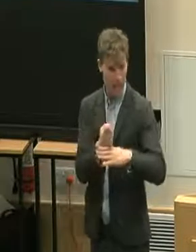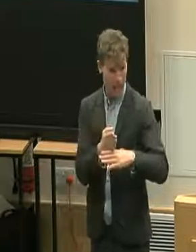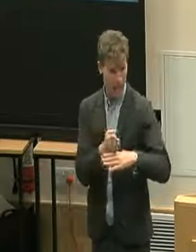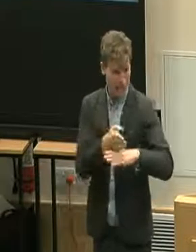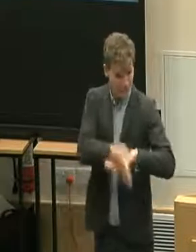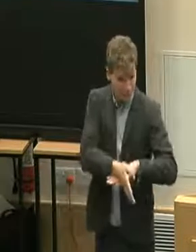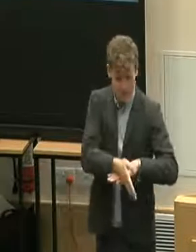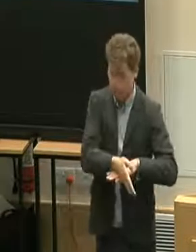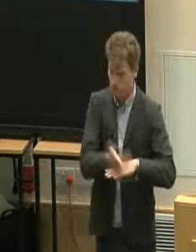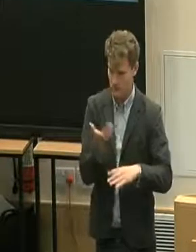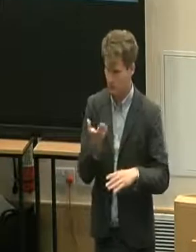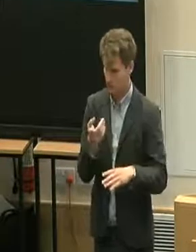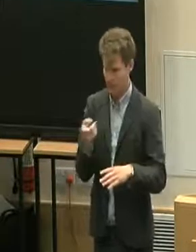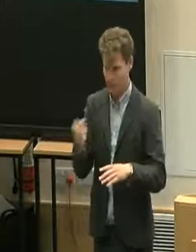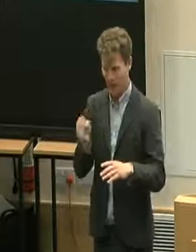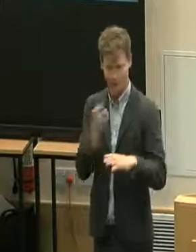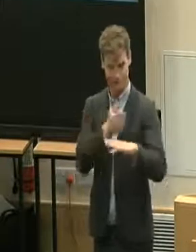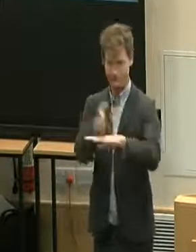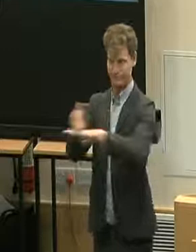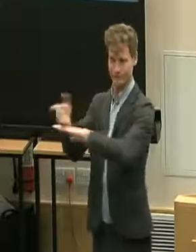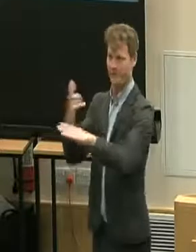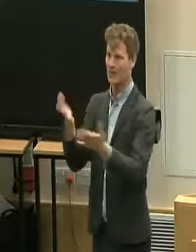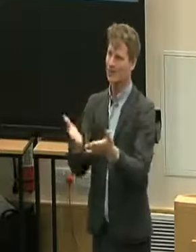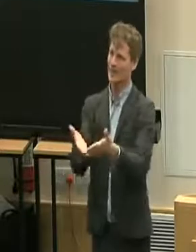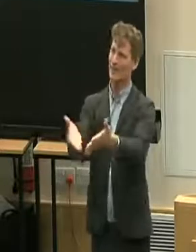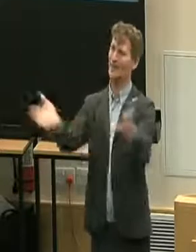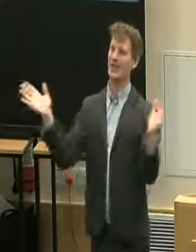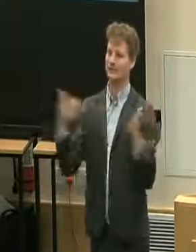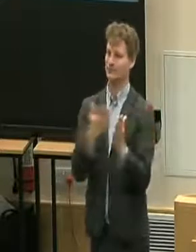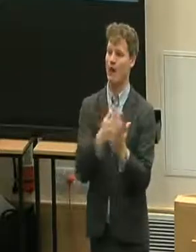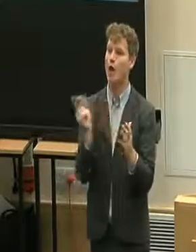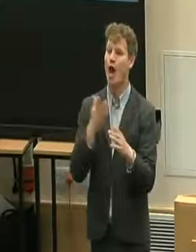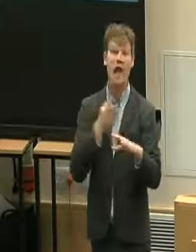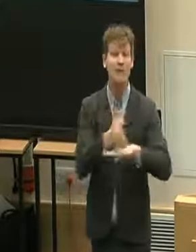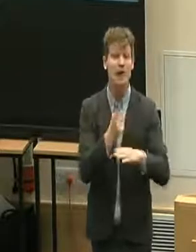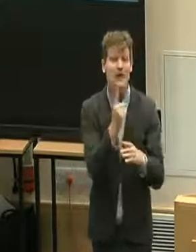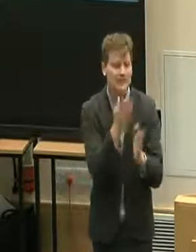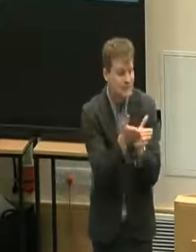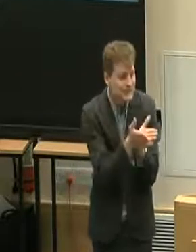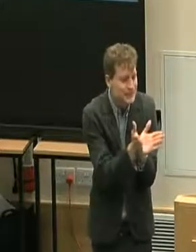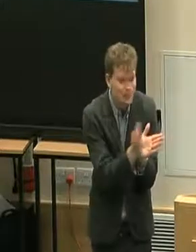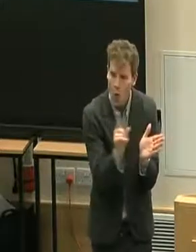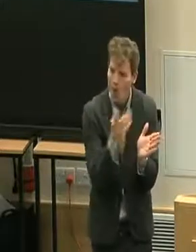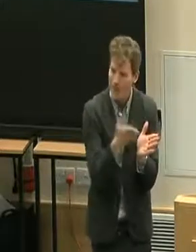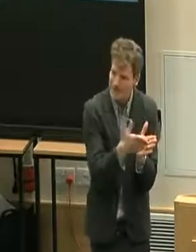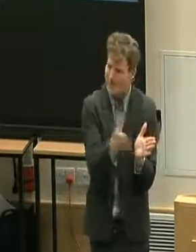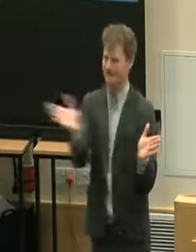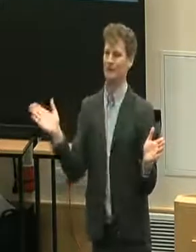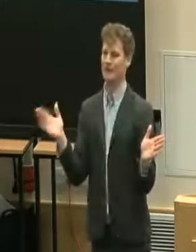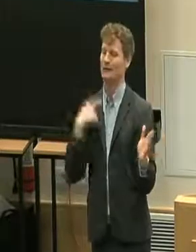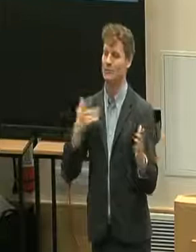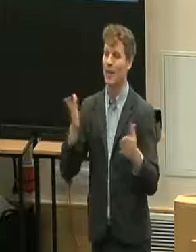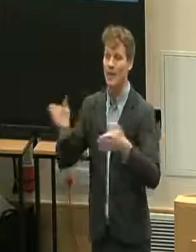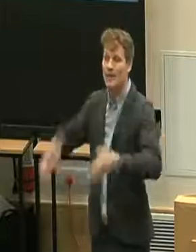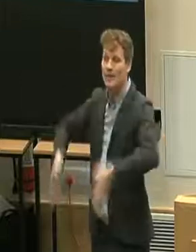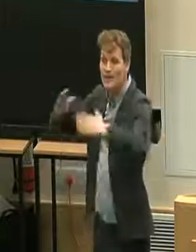that are represented by the human population. Making buildings accessible means,